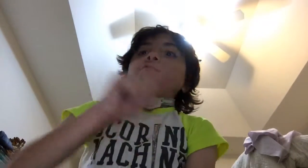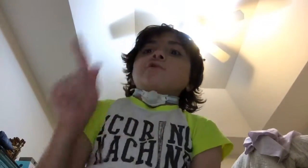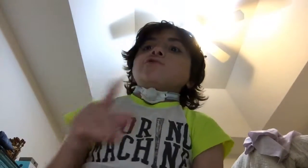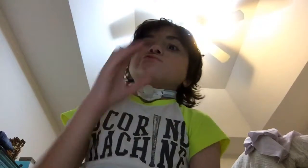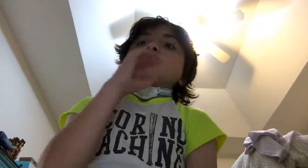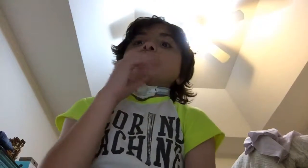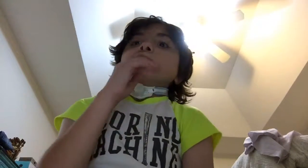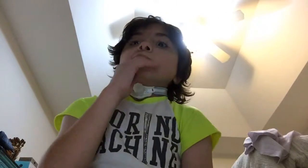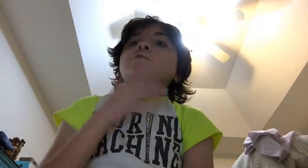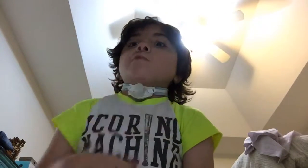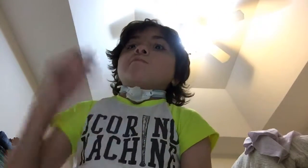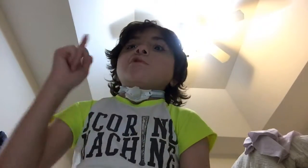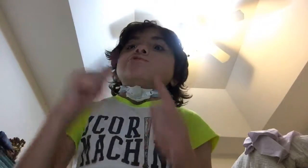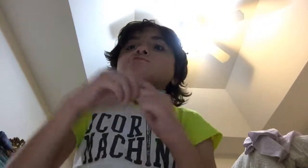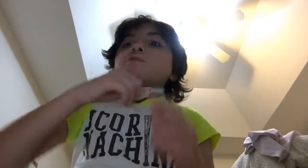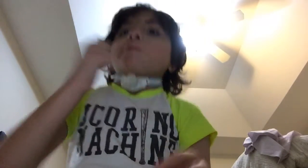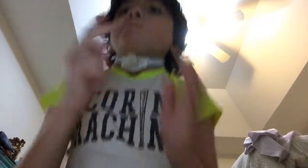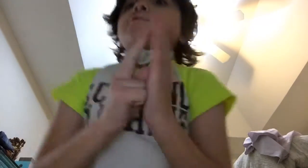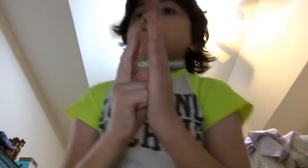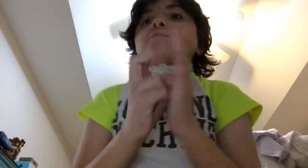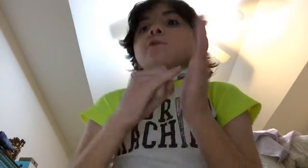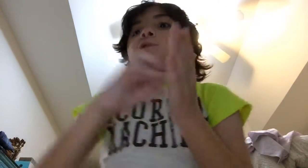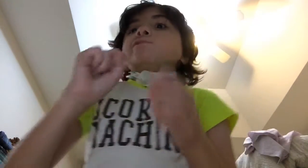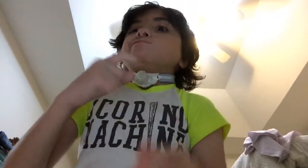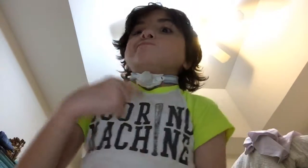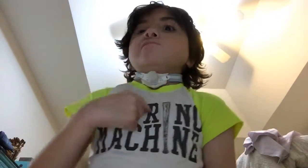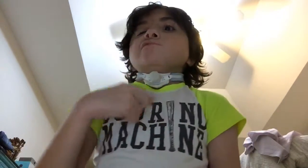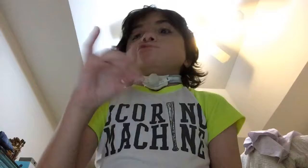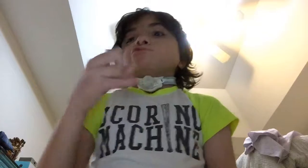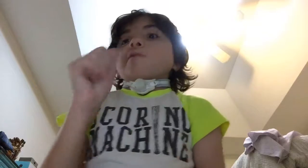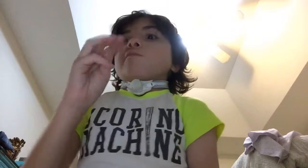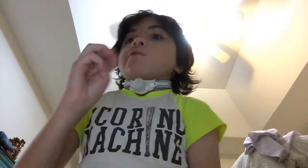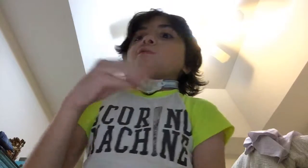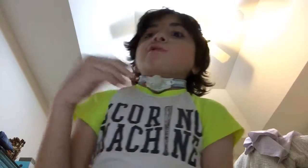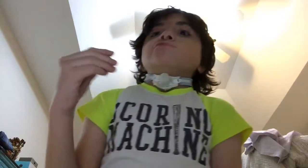Hello guys, welcome back to another video. It's me, J-Man, and